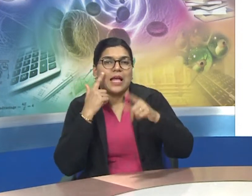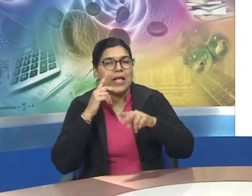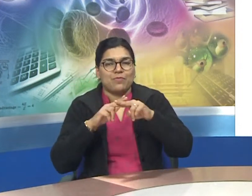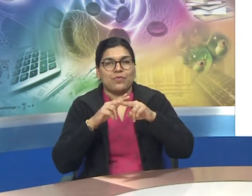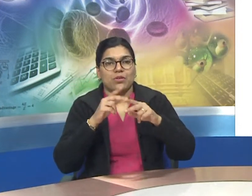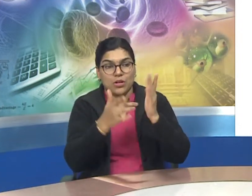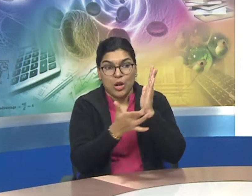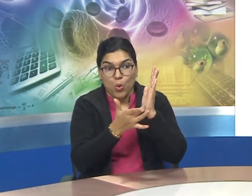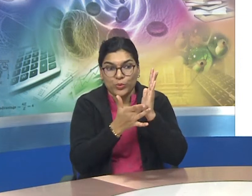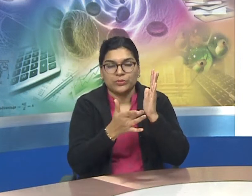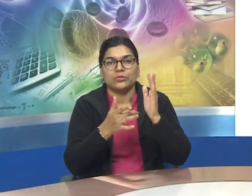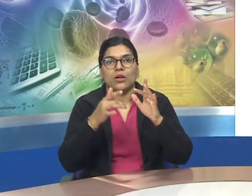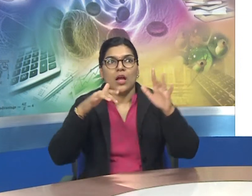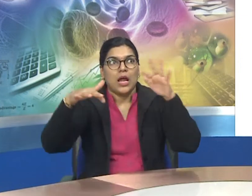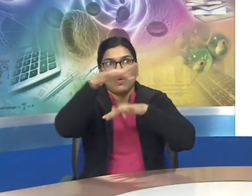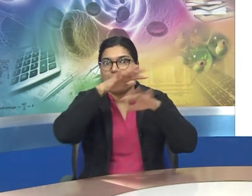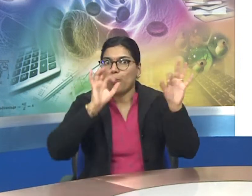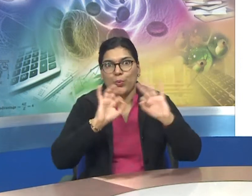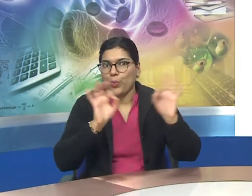These are a kind of disadvantages.